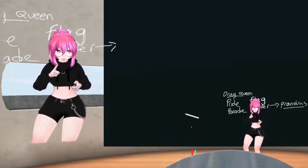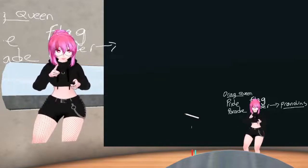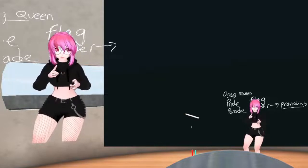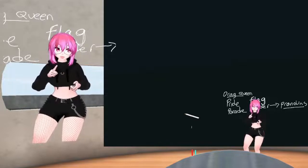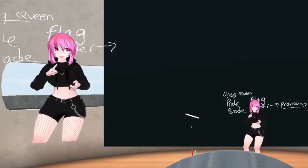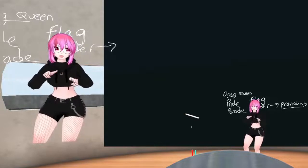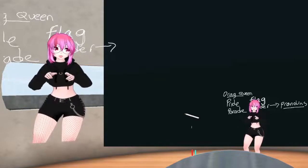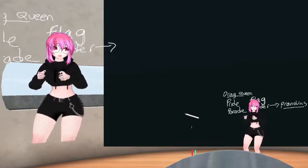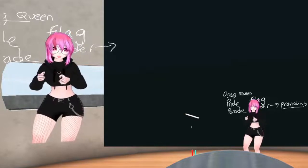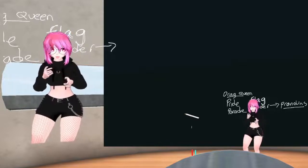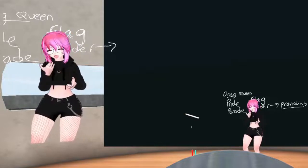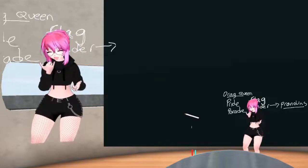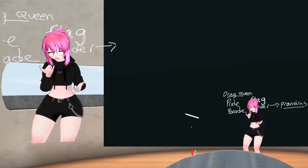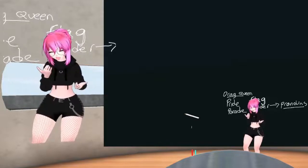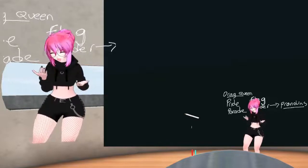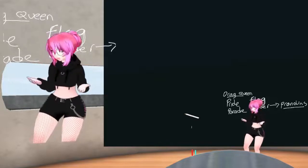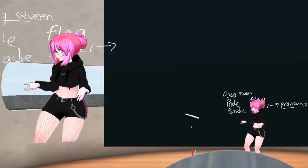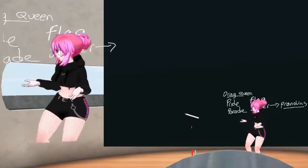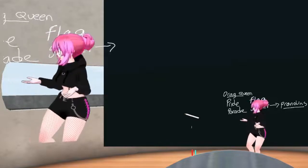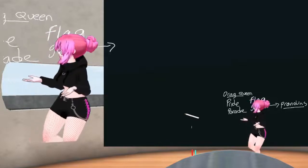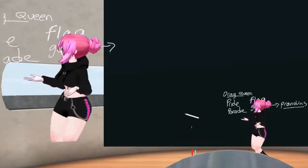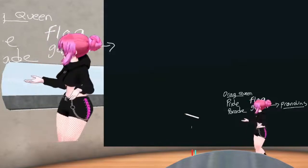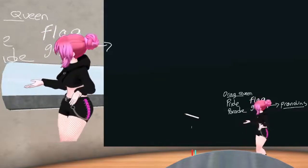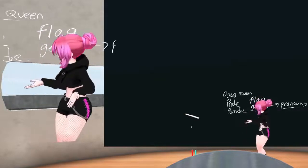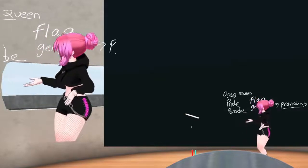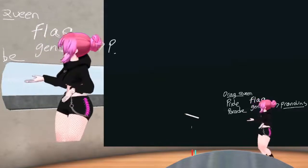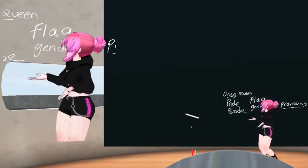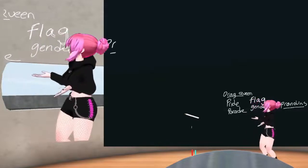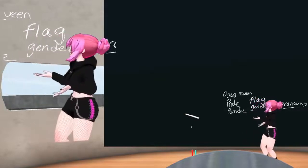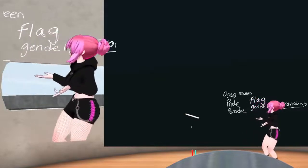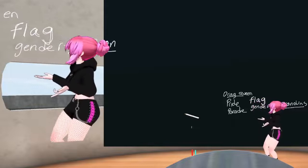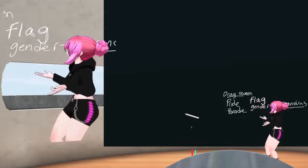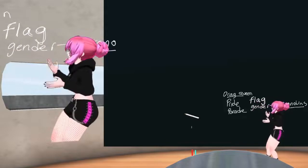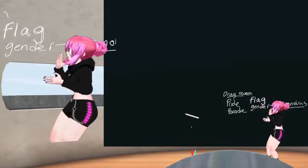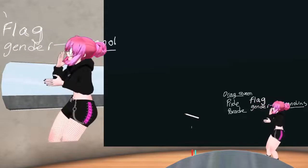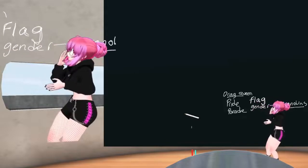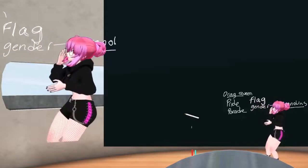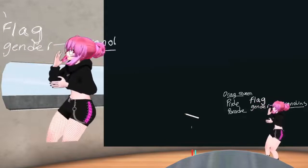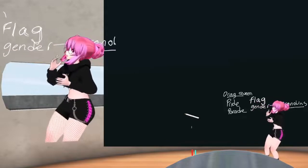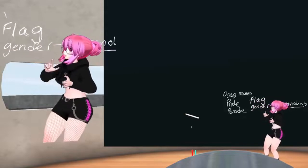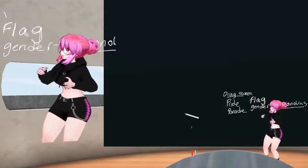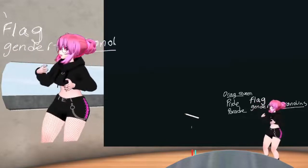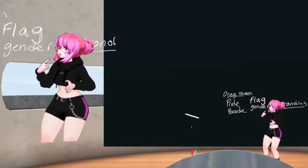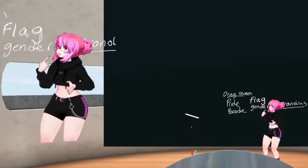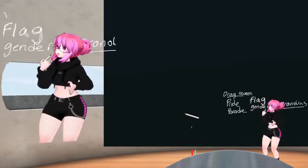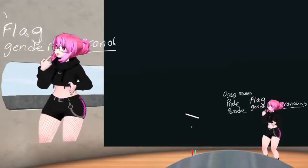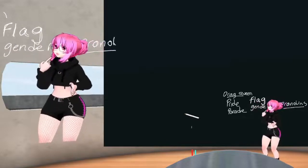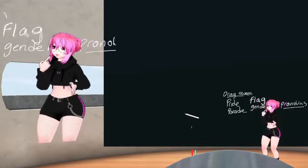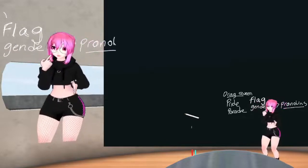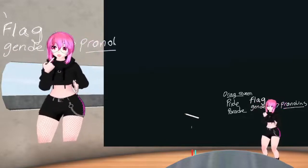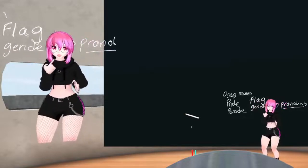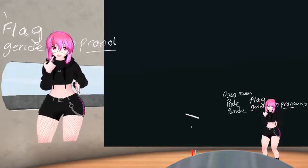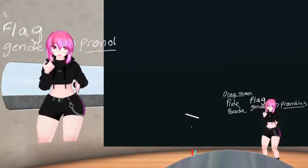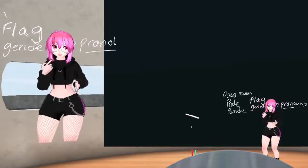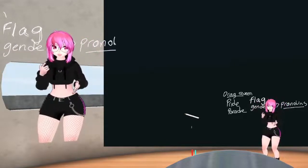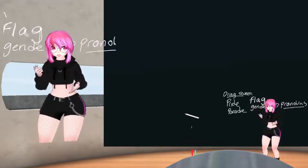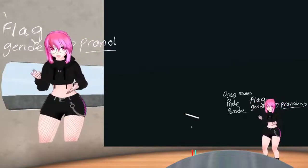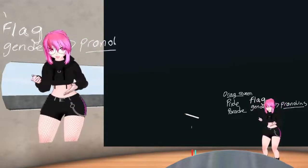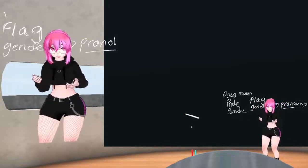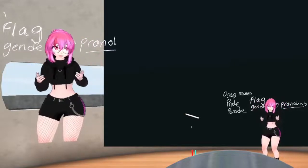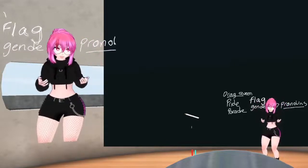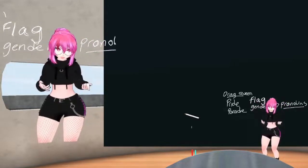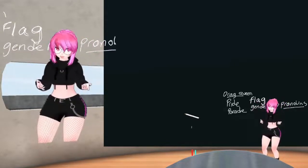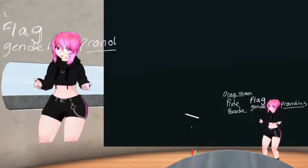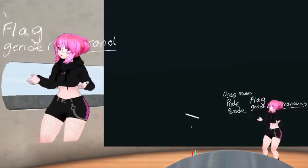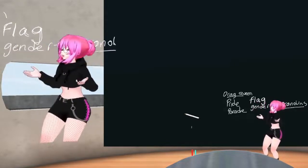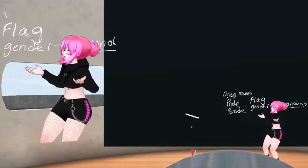It's not grammatically wrong. So because of this, unless you're in real life and you're using your mouth to say she